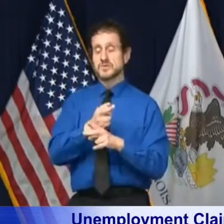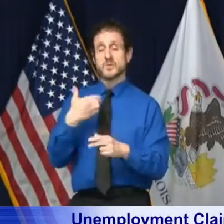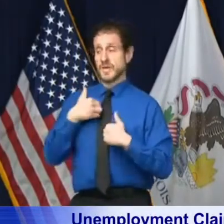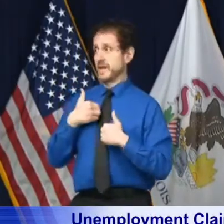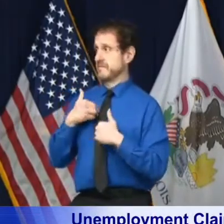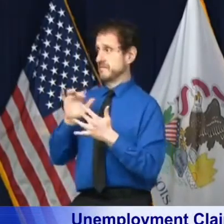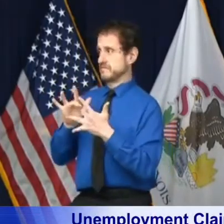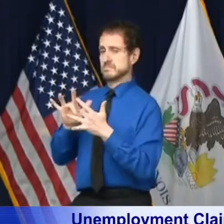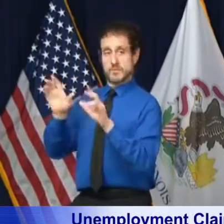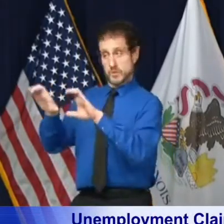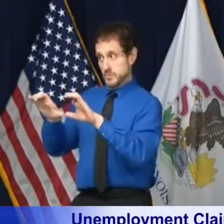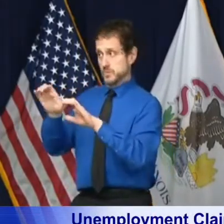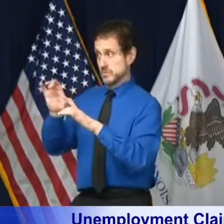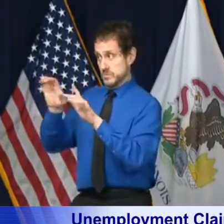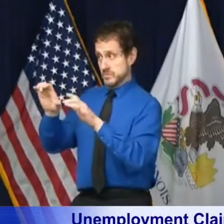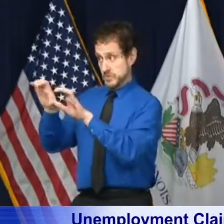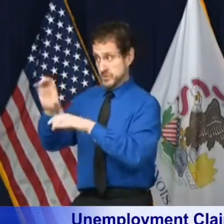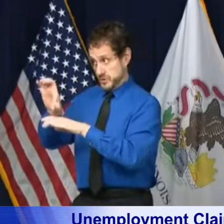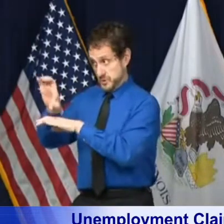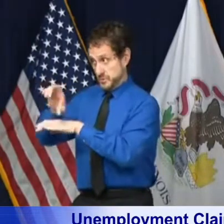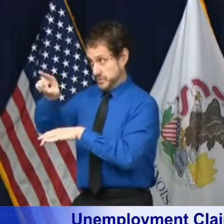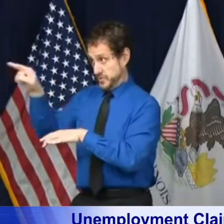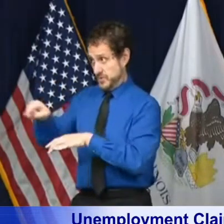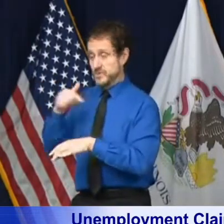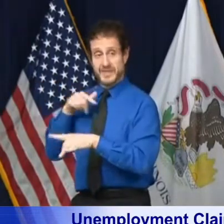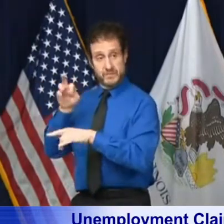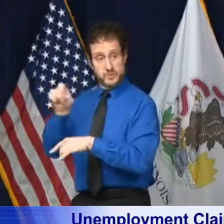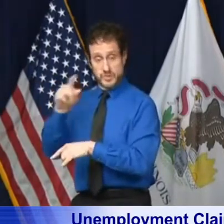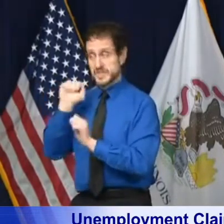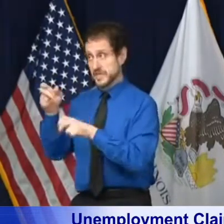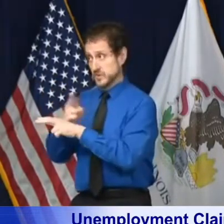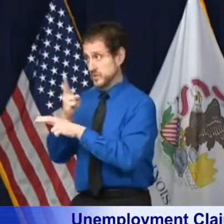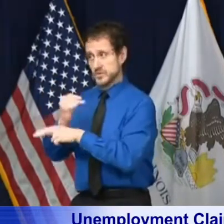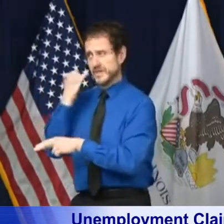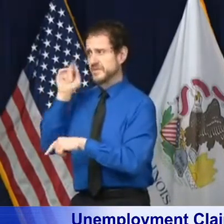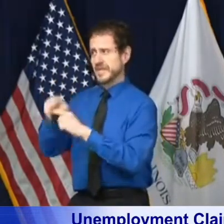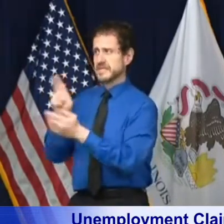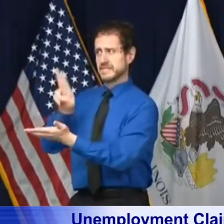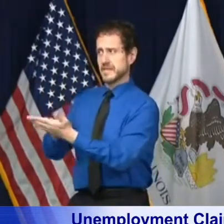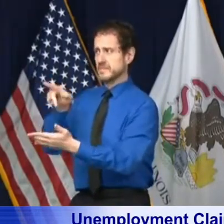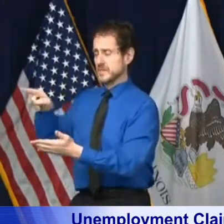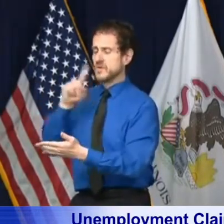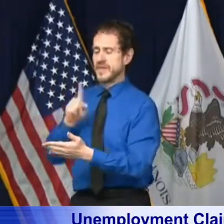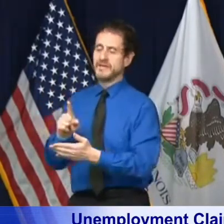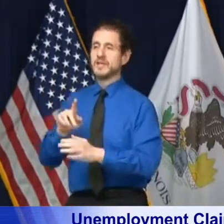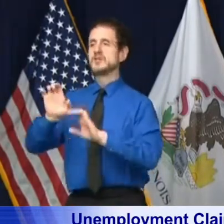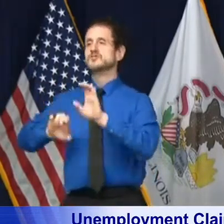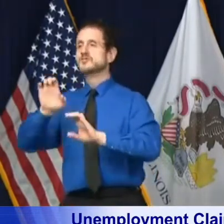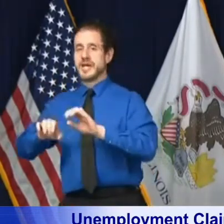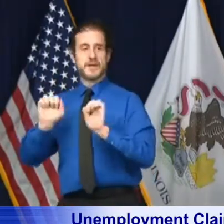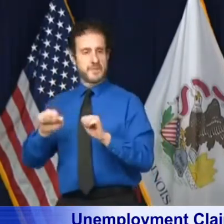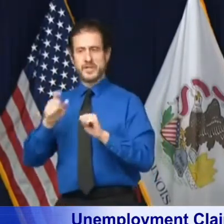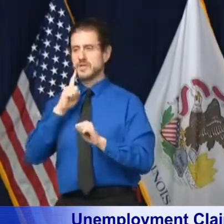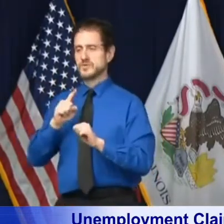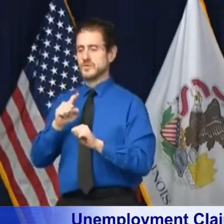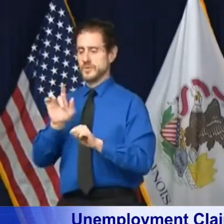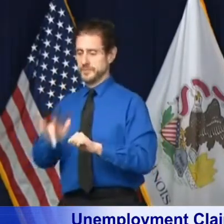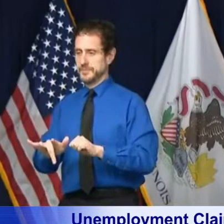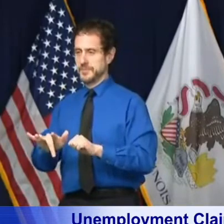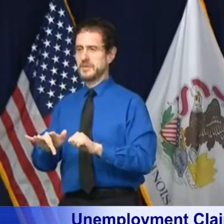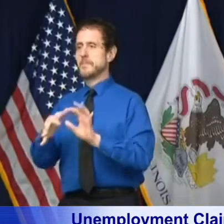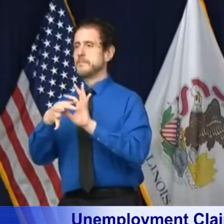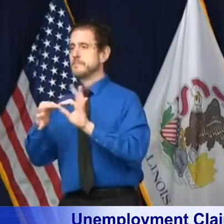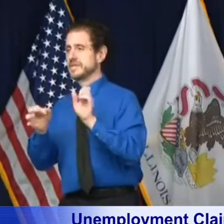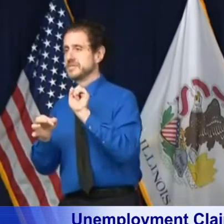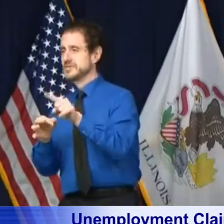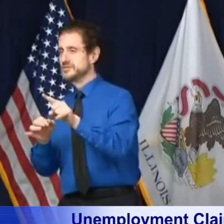online tools that they can use. Even if they can't sign up online, there's a chat function, there's an ability to message